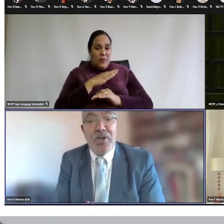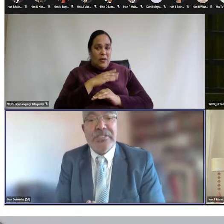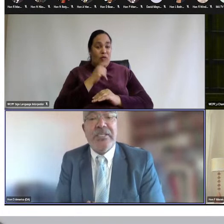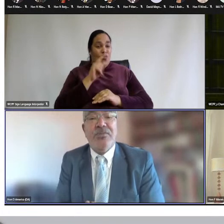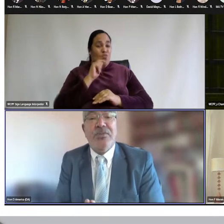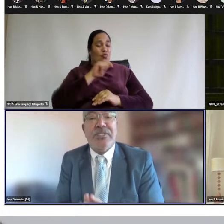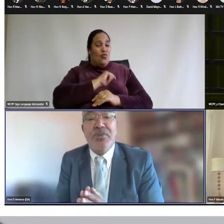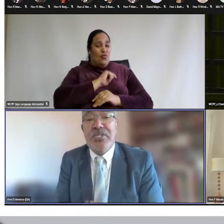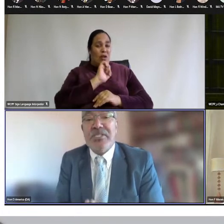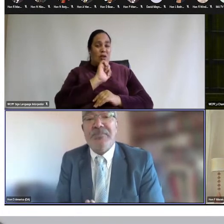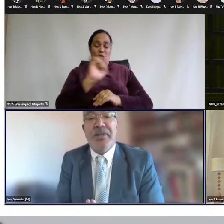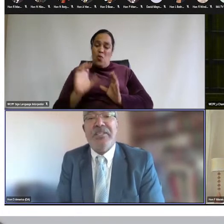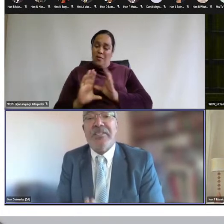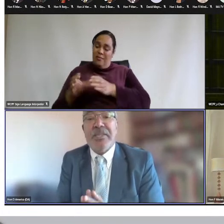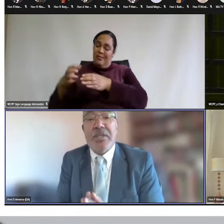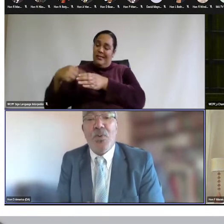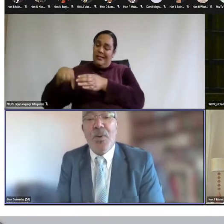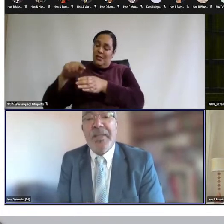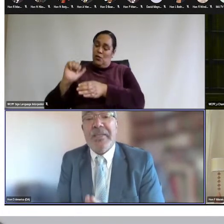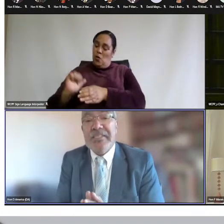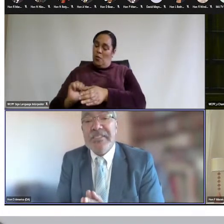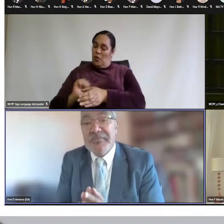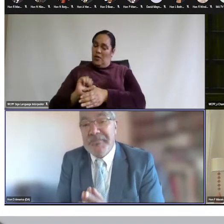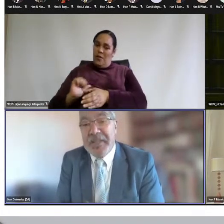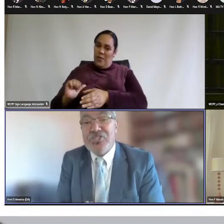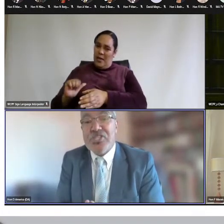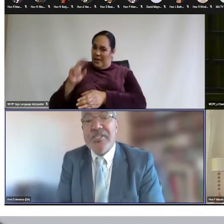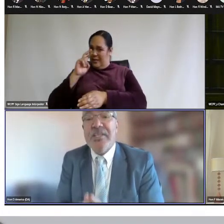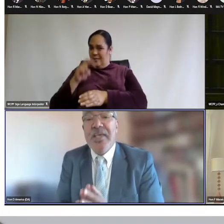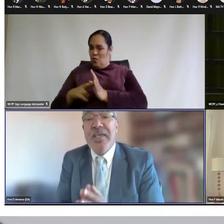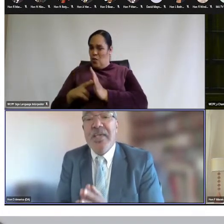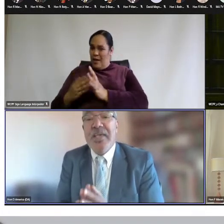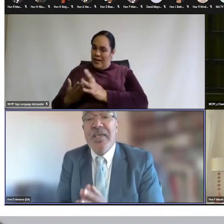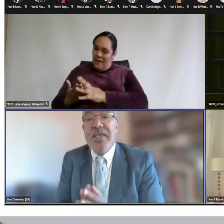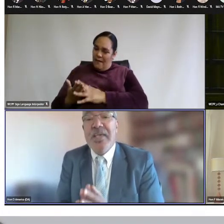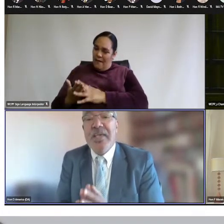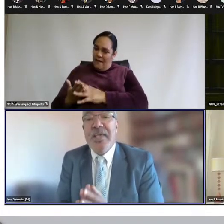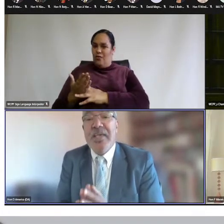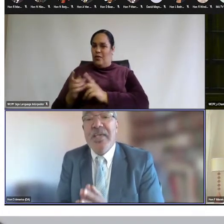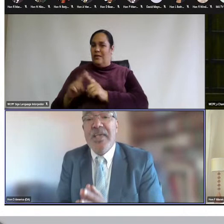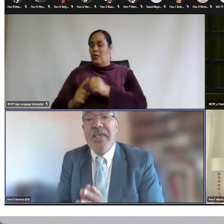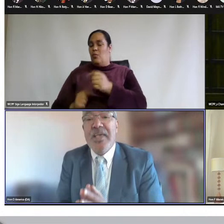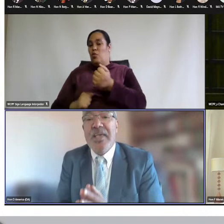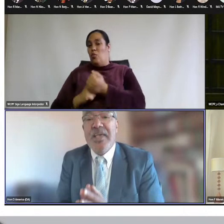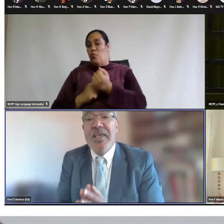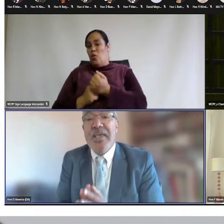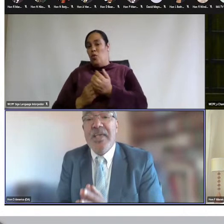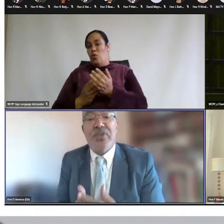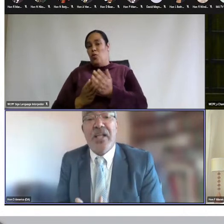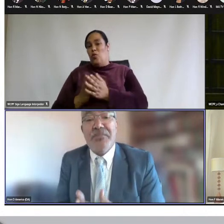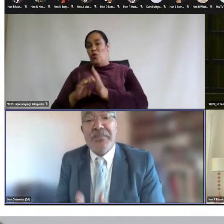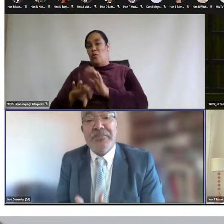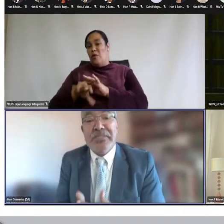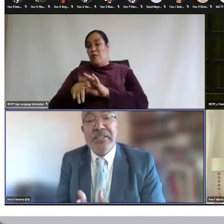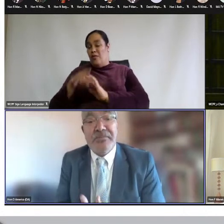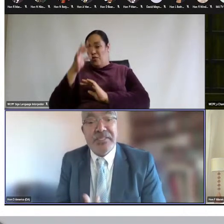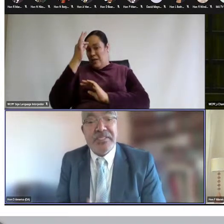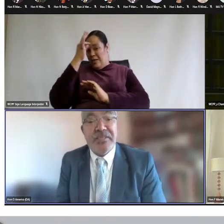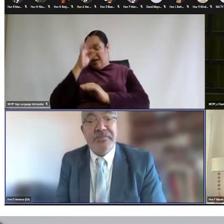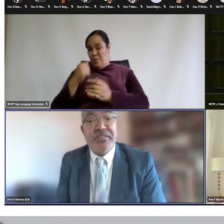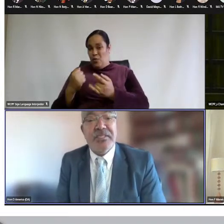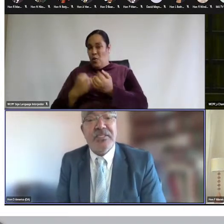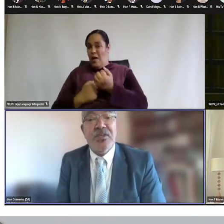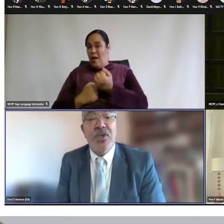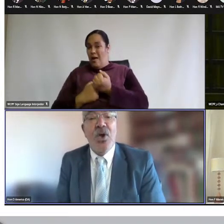a party whose municipalities require intervention and support from the provincial government to help them